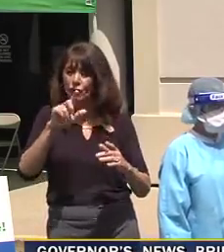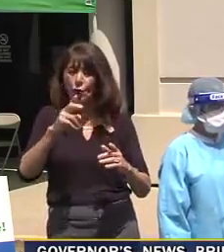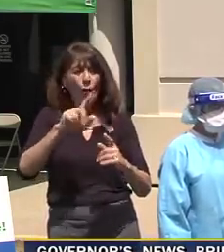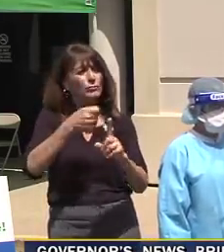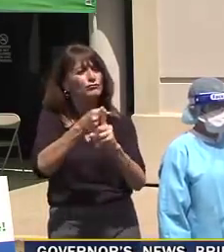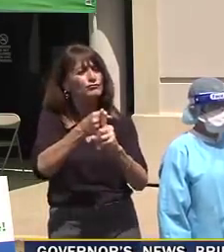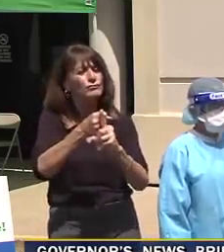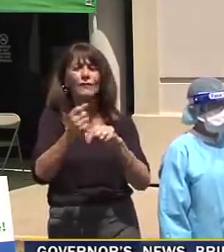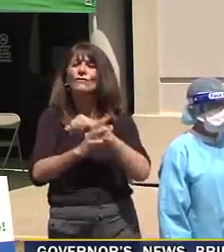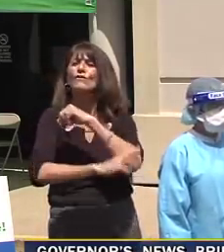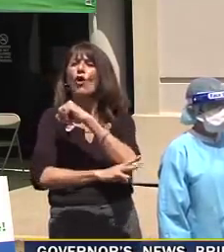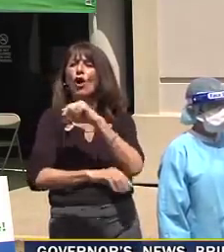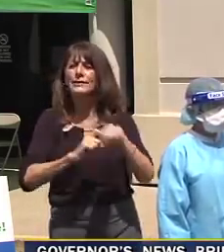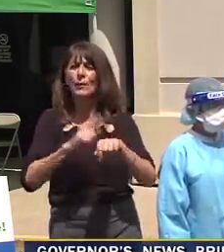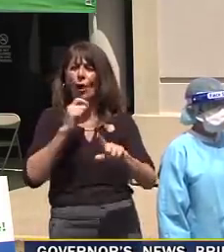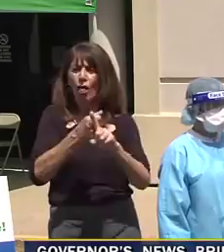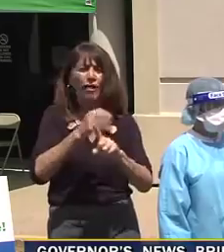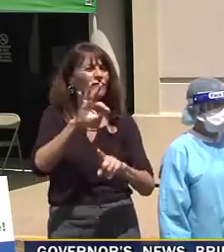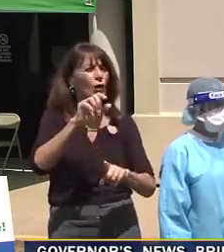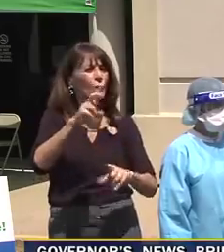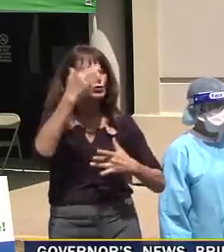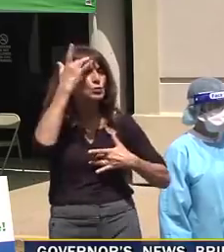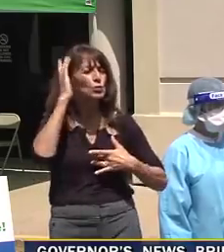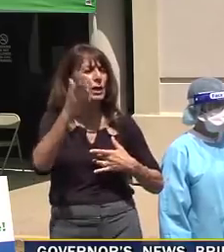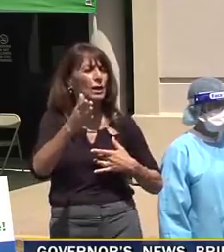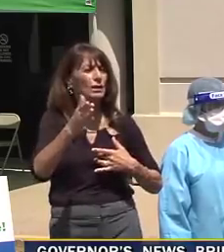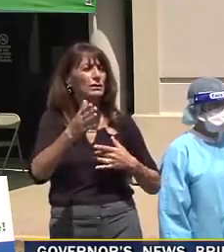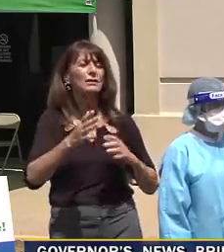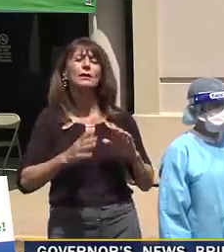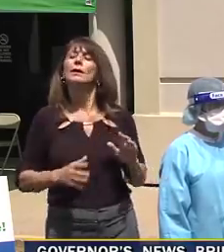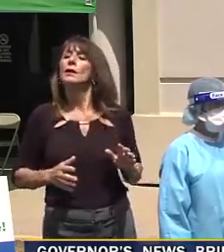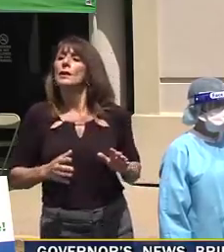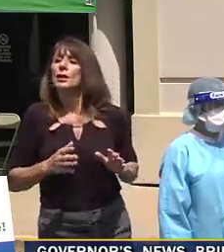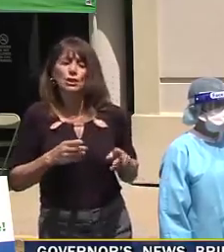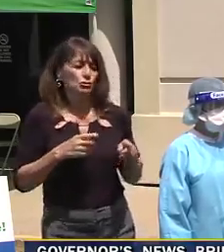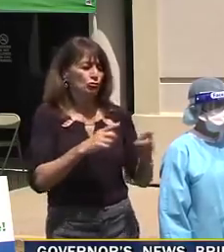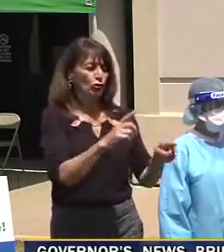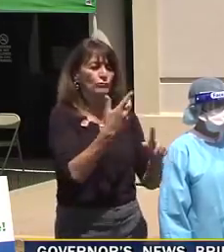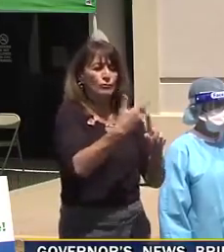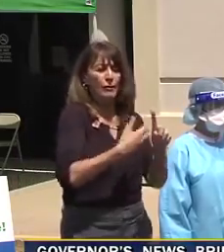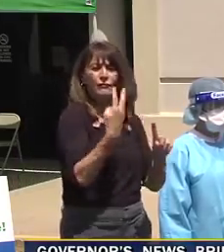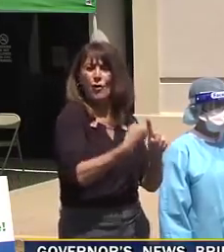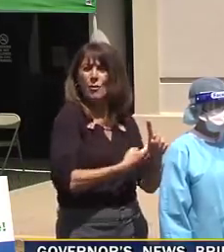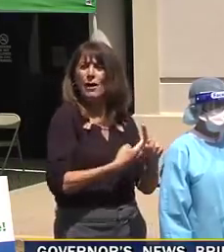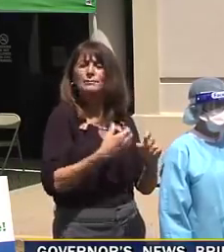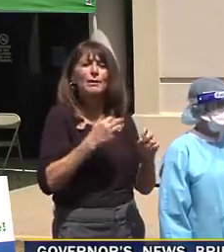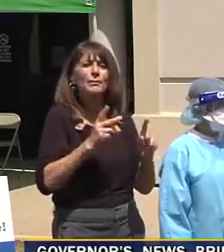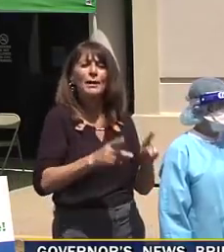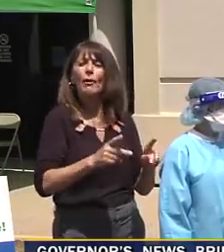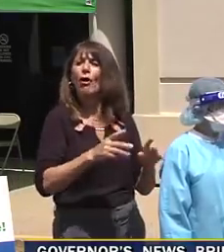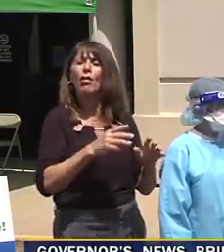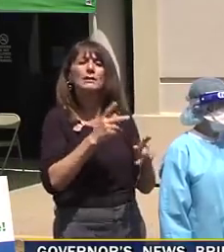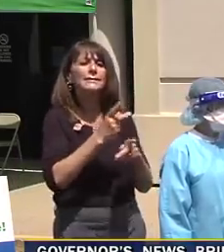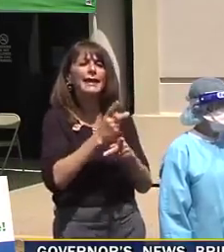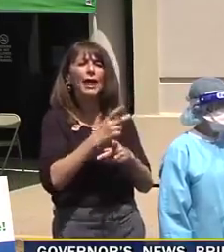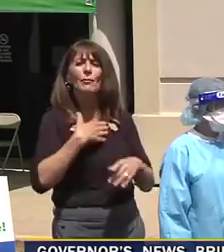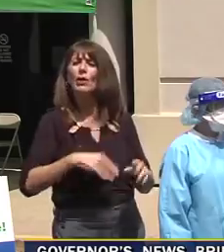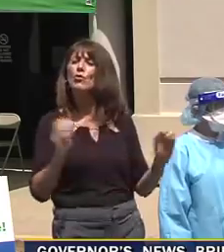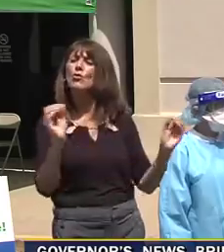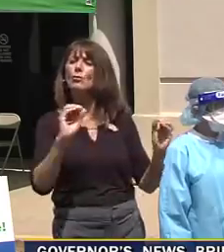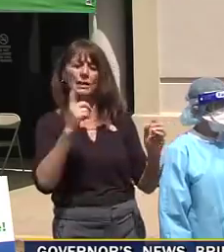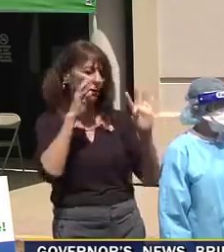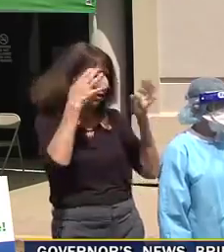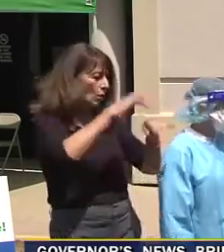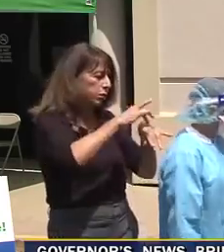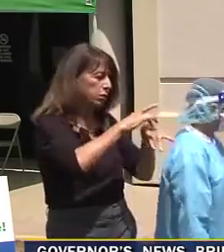of basic primary care has been put off over the course of the last 3 or 4 months. People have just been a little anxious